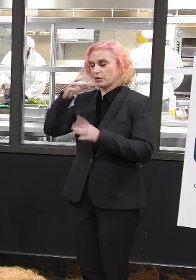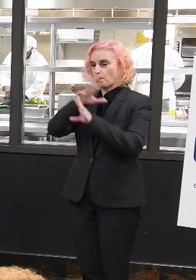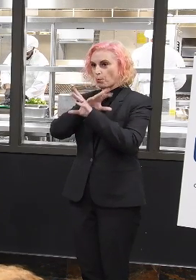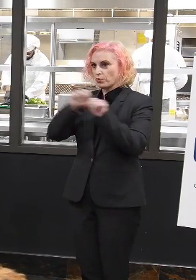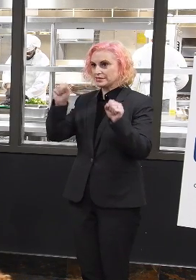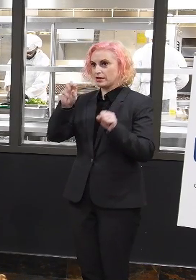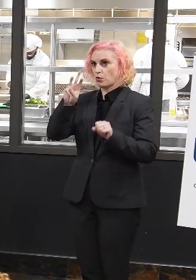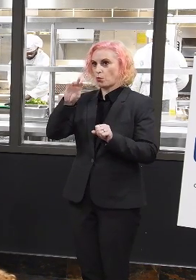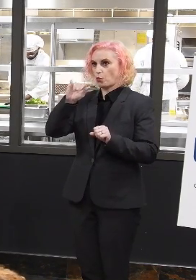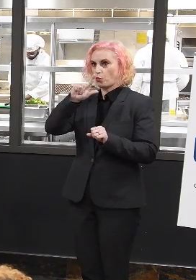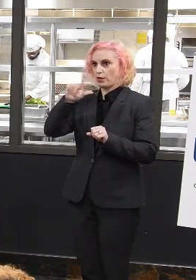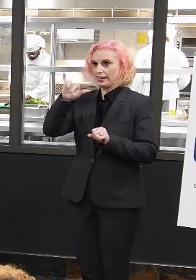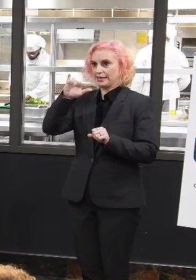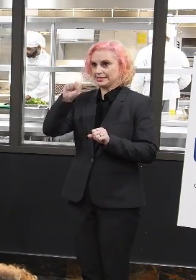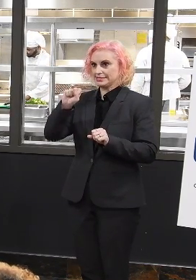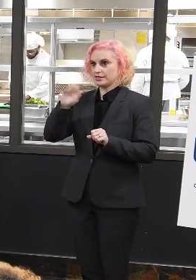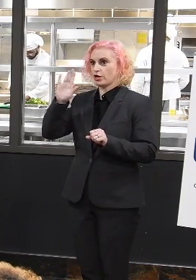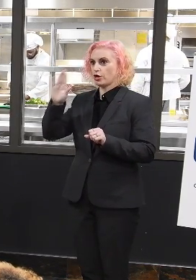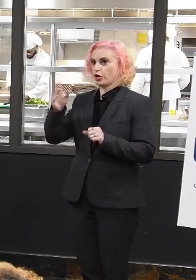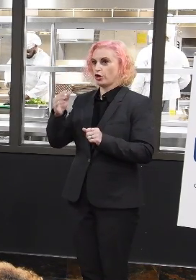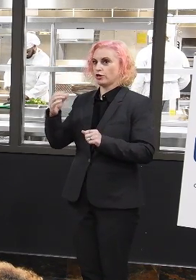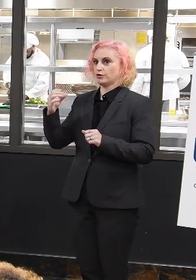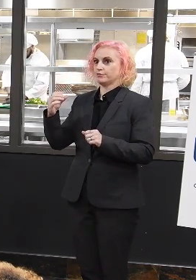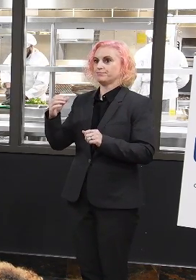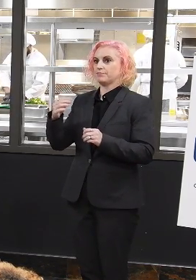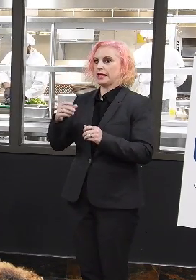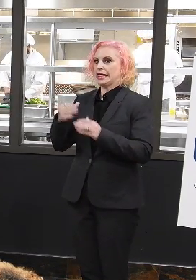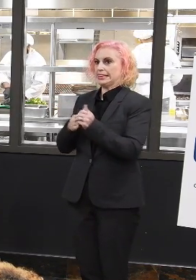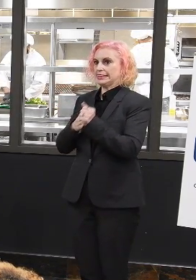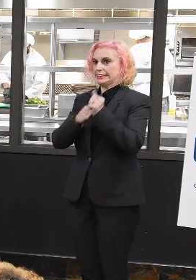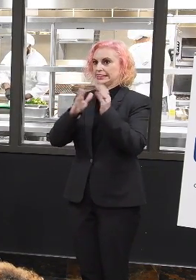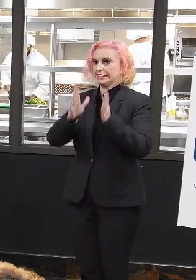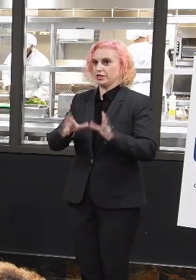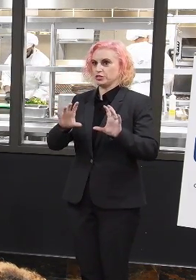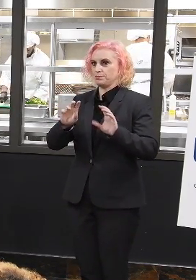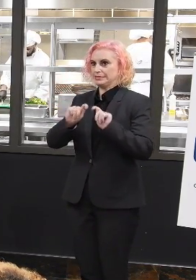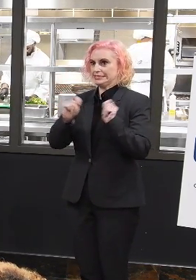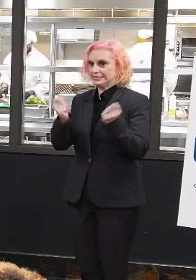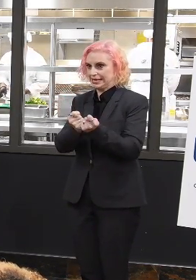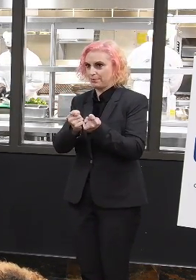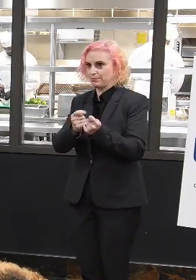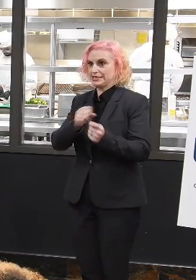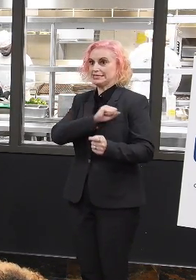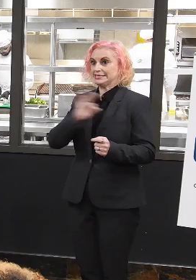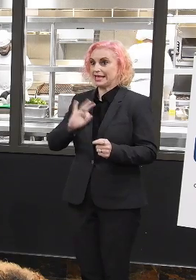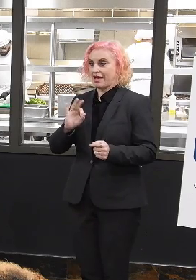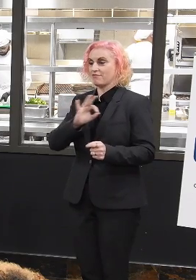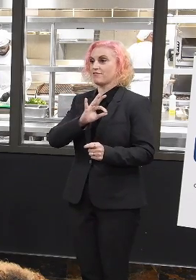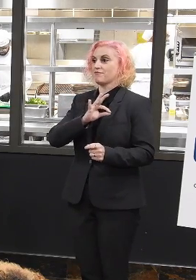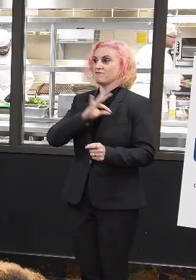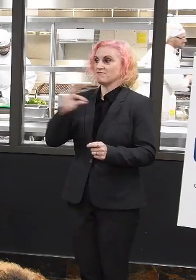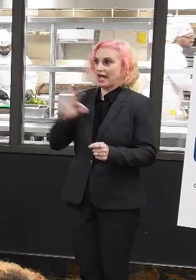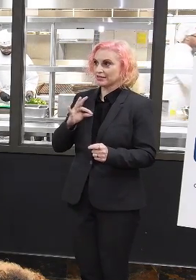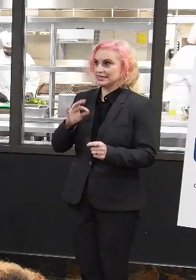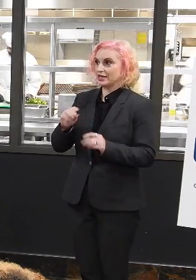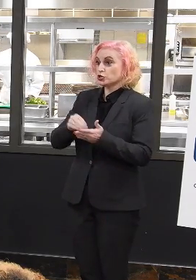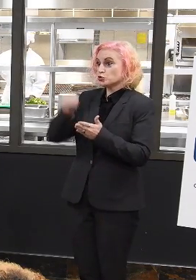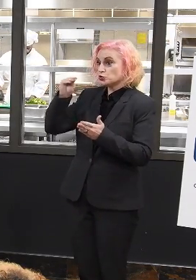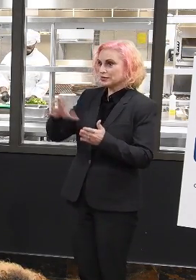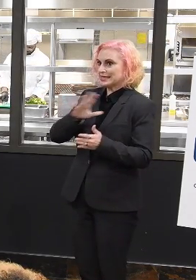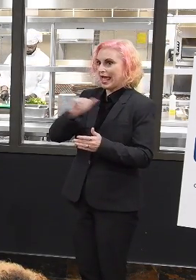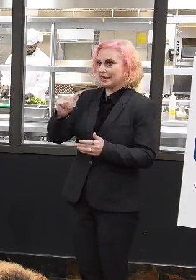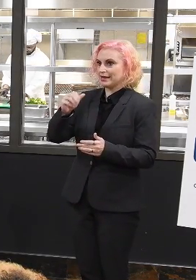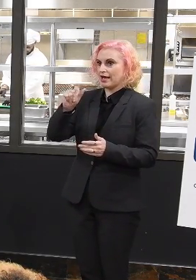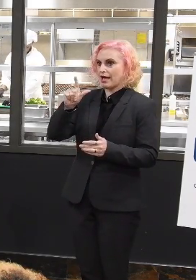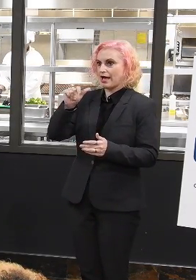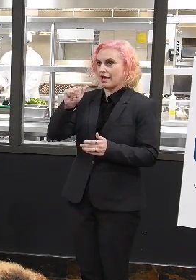Daria J. Willis, her senior leadership team, staff, faculty, and students and alumni for being here for this exciting